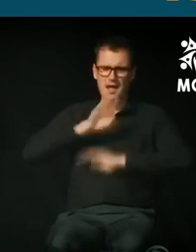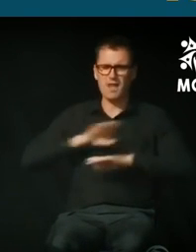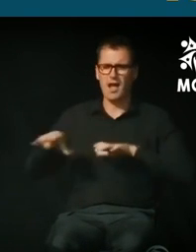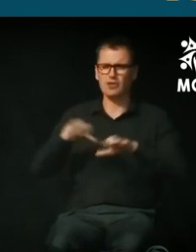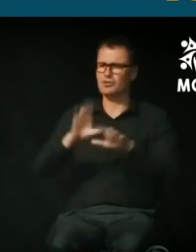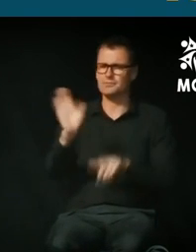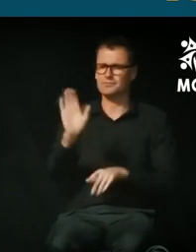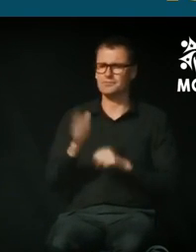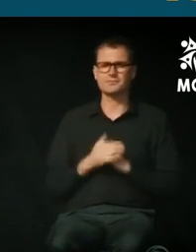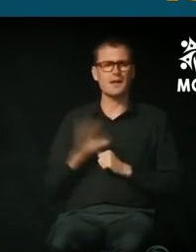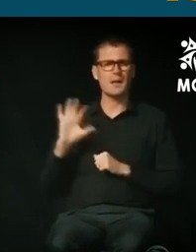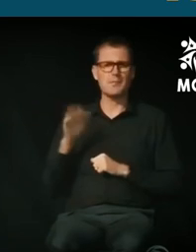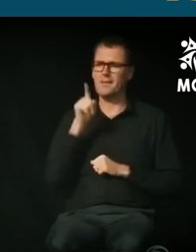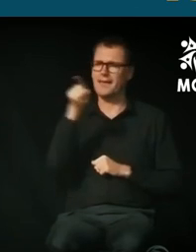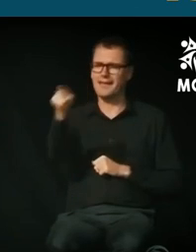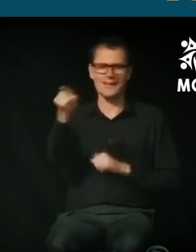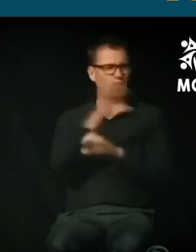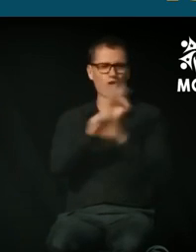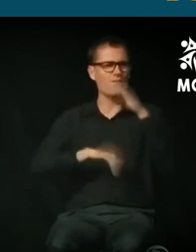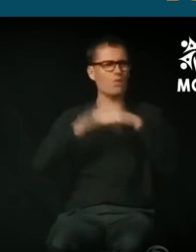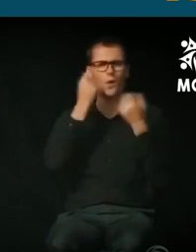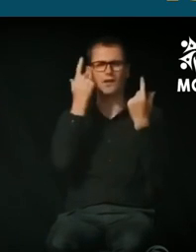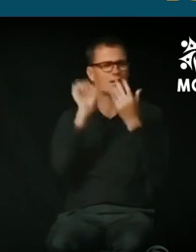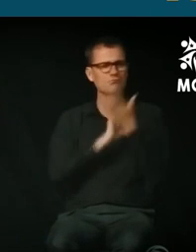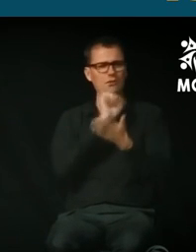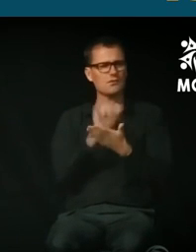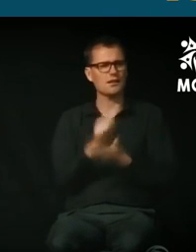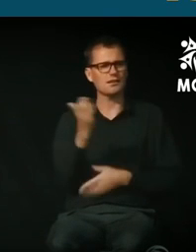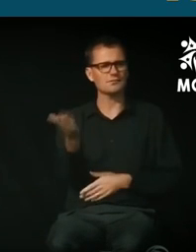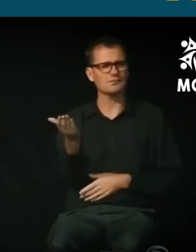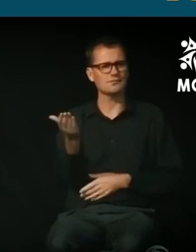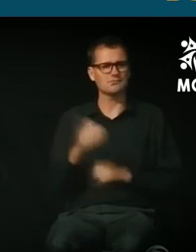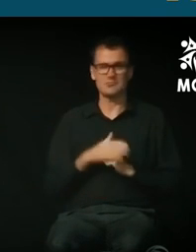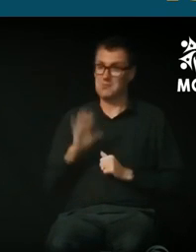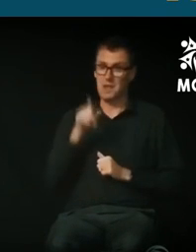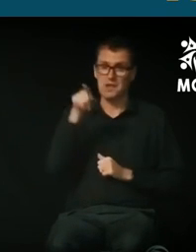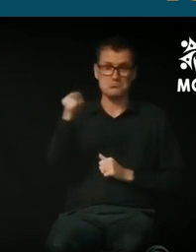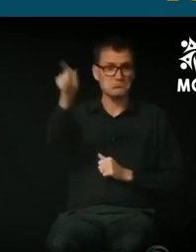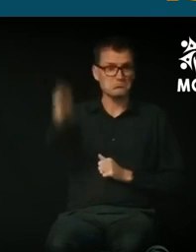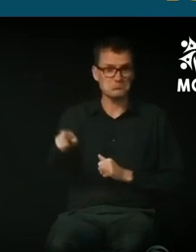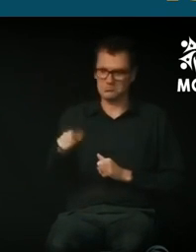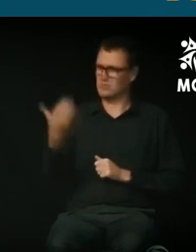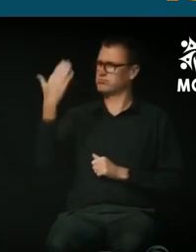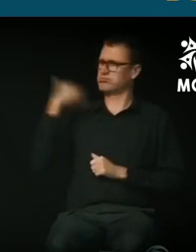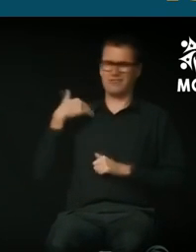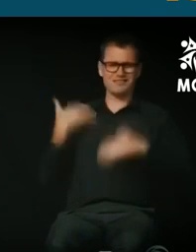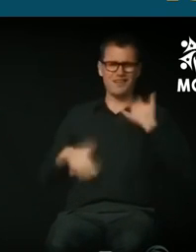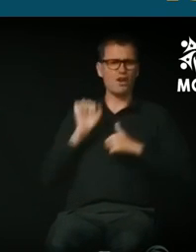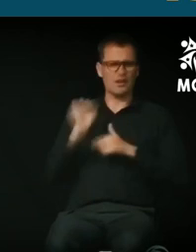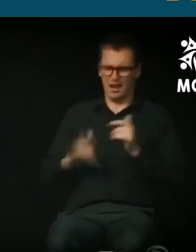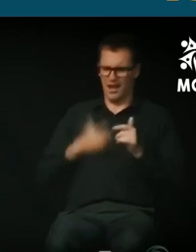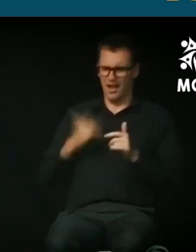Probably he has misunderstood the whole thing. Probably he had gone through some suffering in his life.